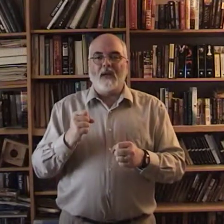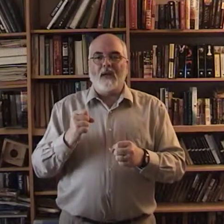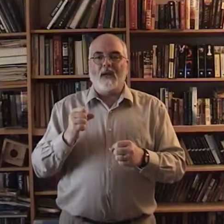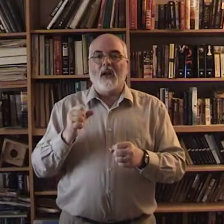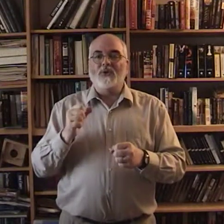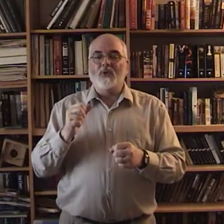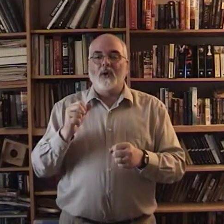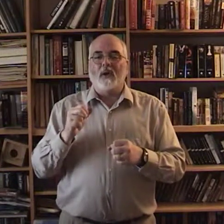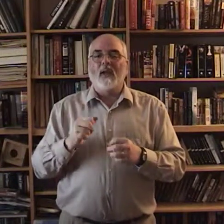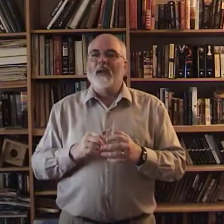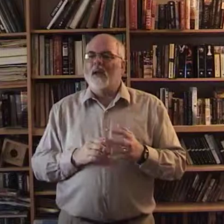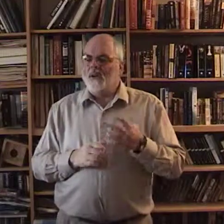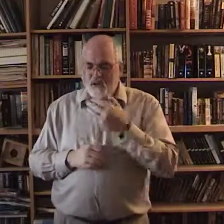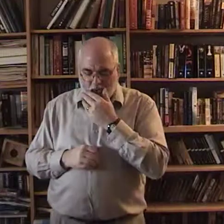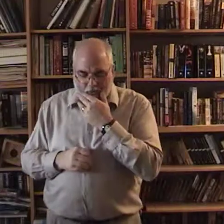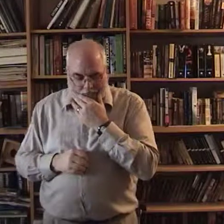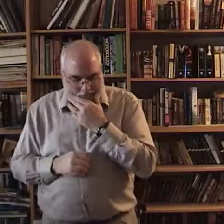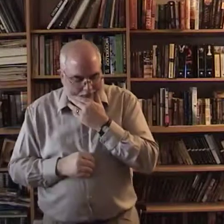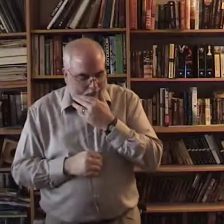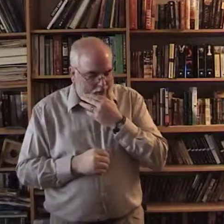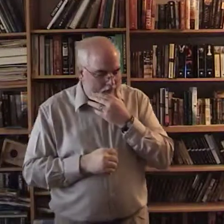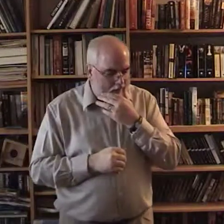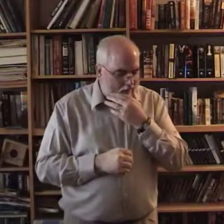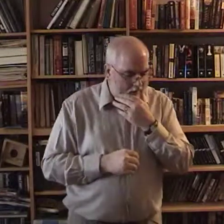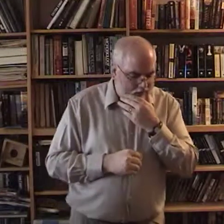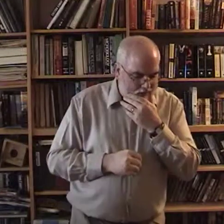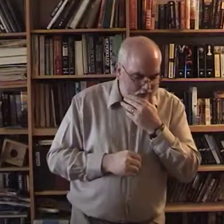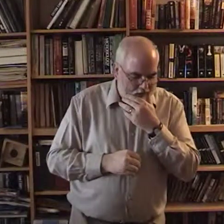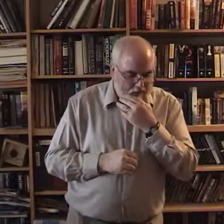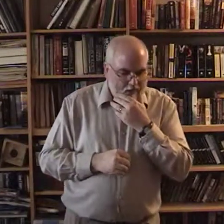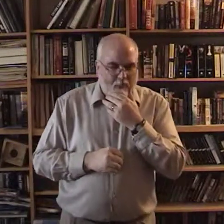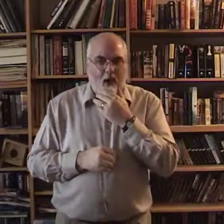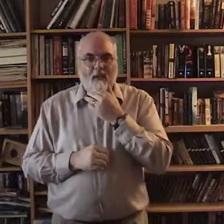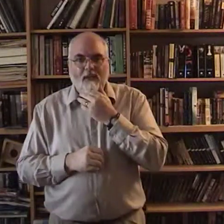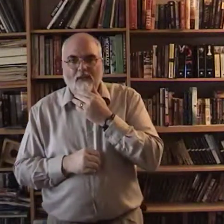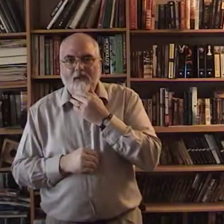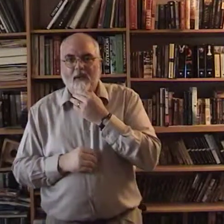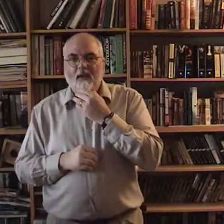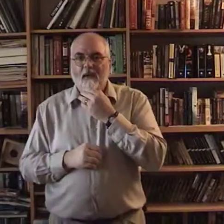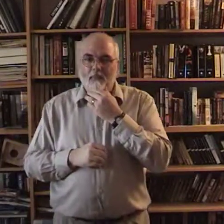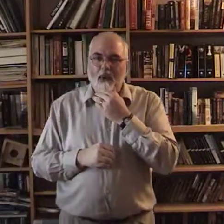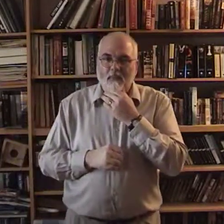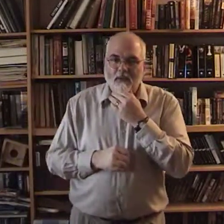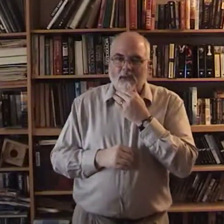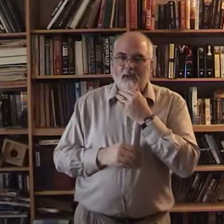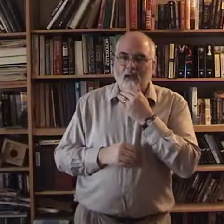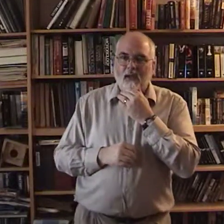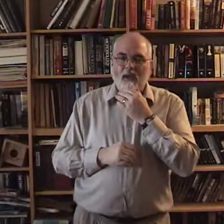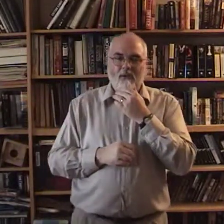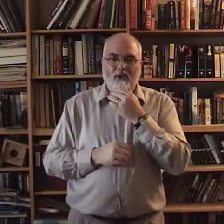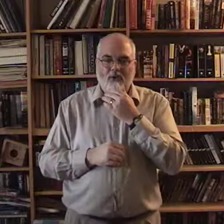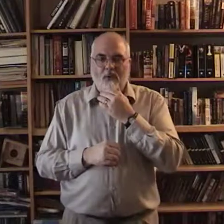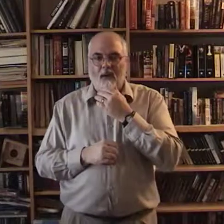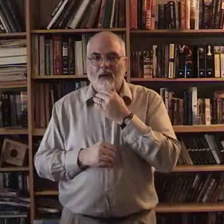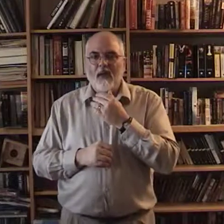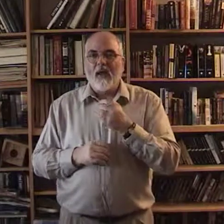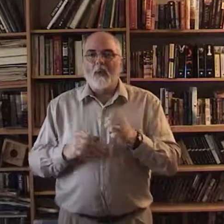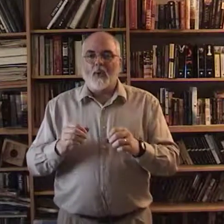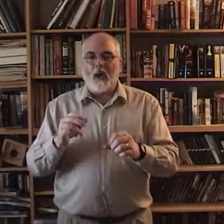again. Assured. Assured. What does that word mean? Assured. Promised. He promised. Okay, he made sure.